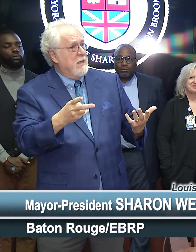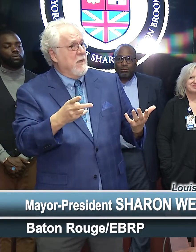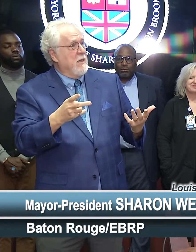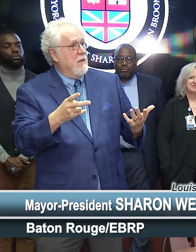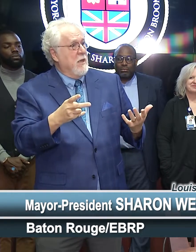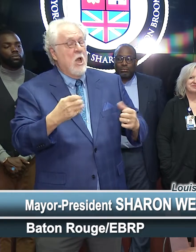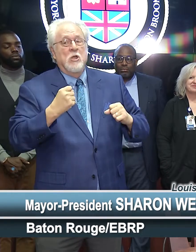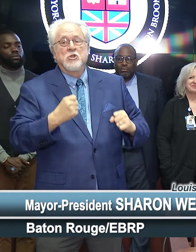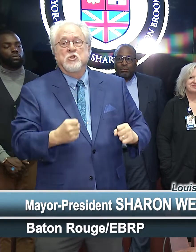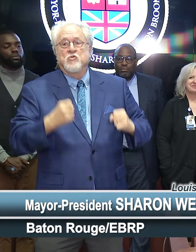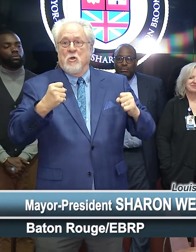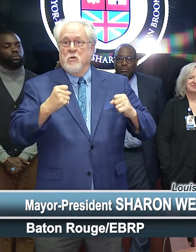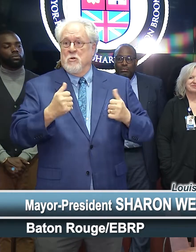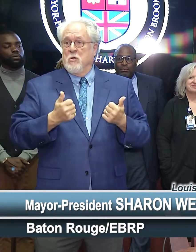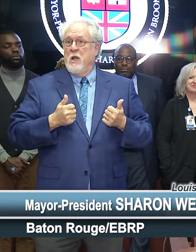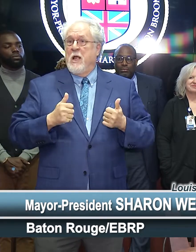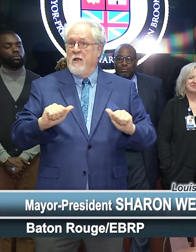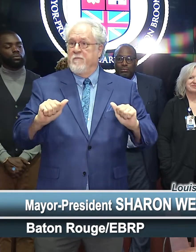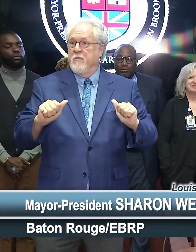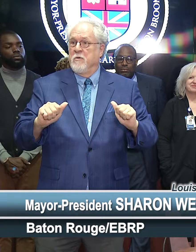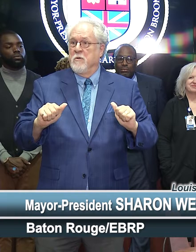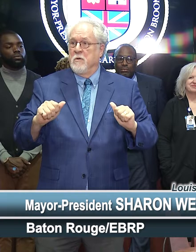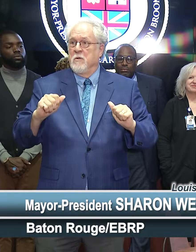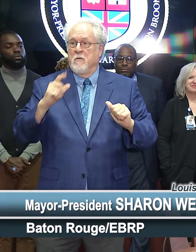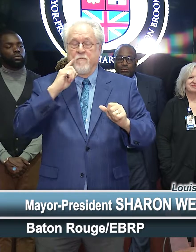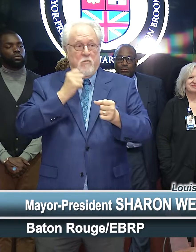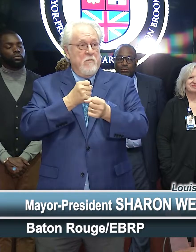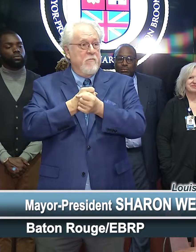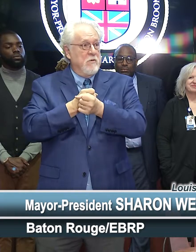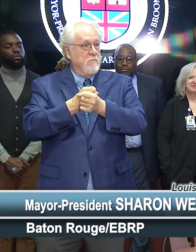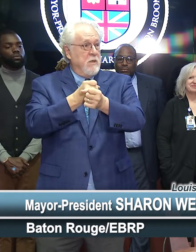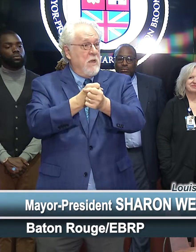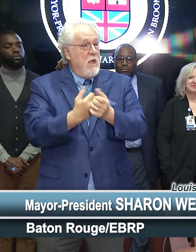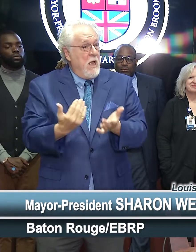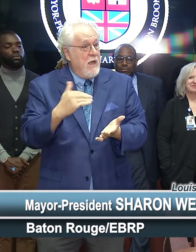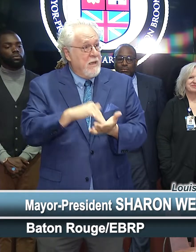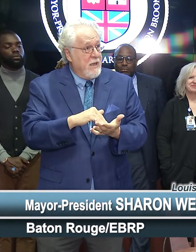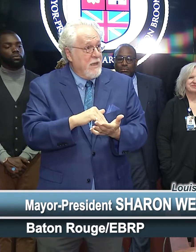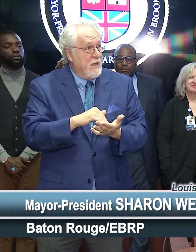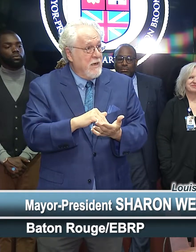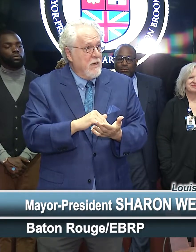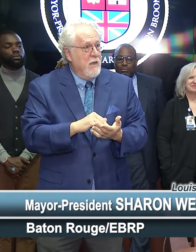a stronger effort of enforcement. And once again,